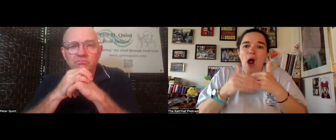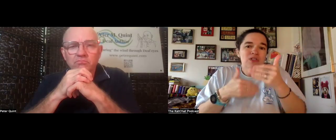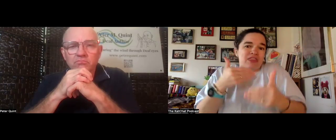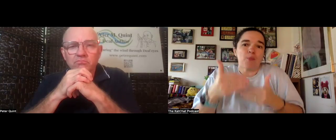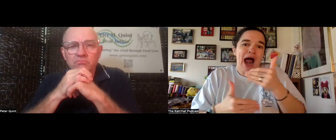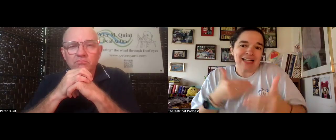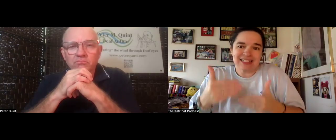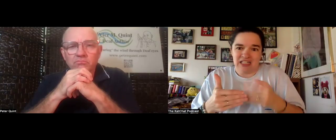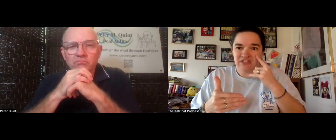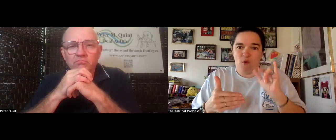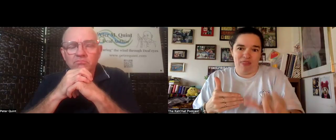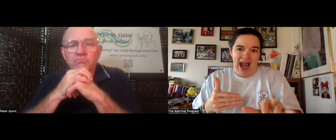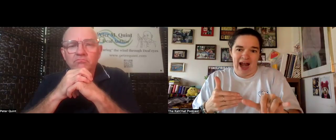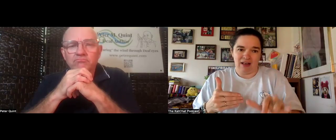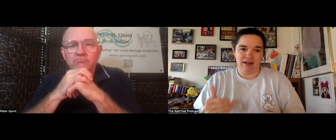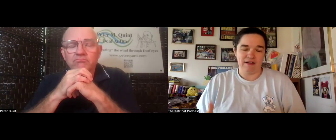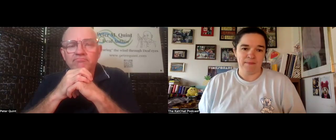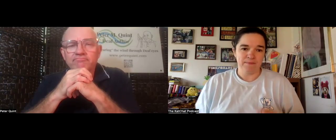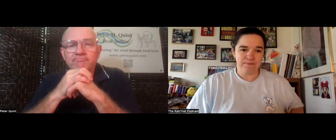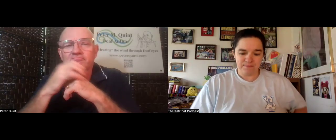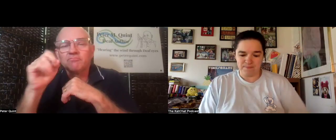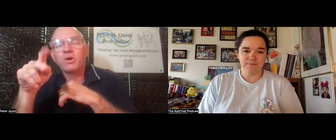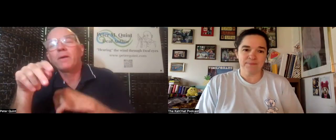and how was the process for that?